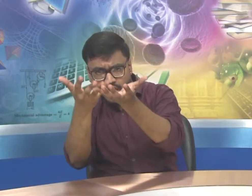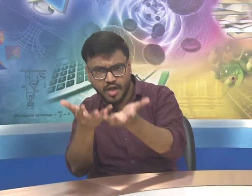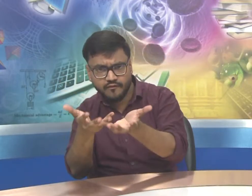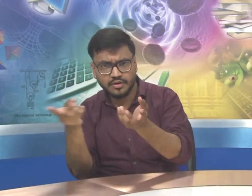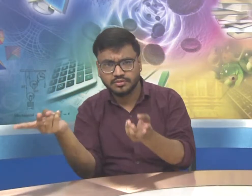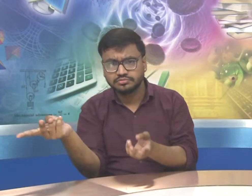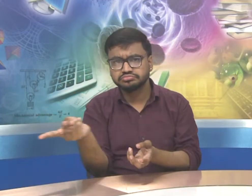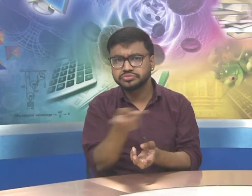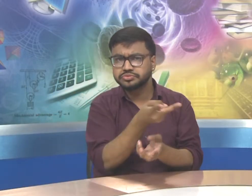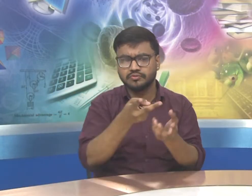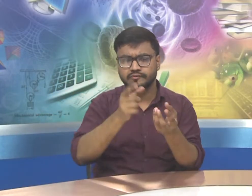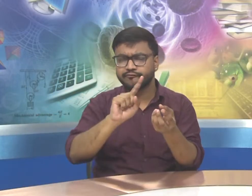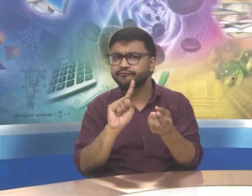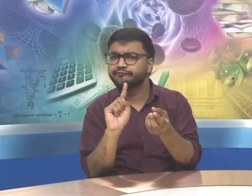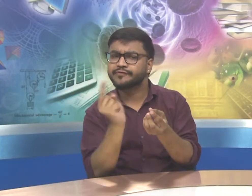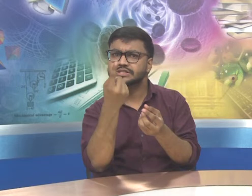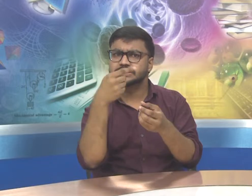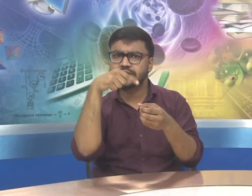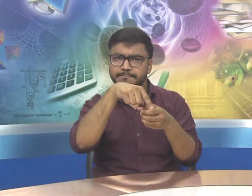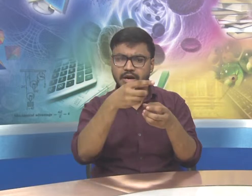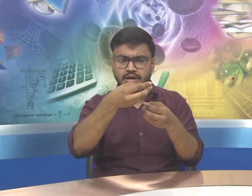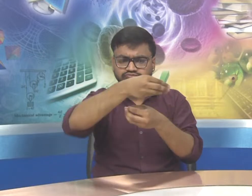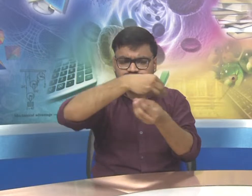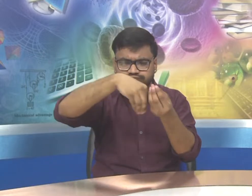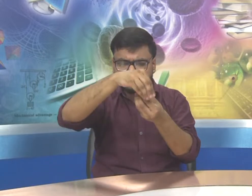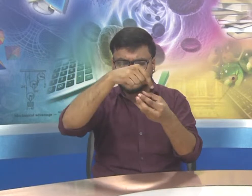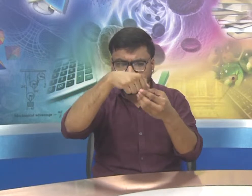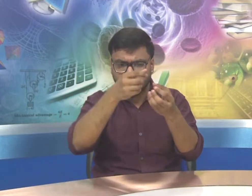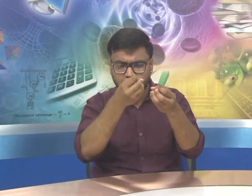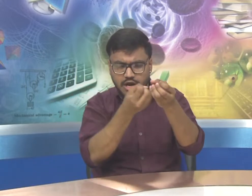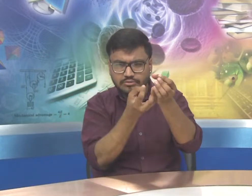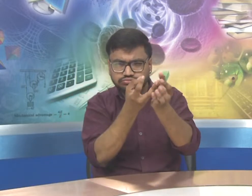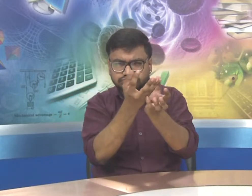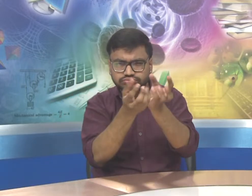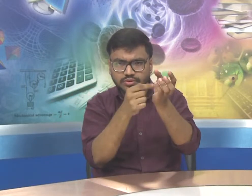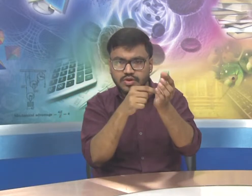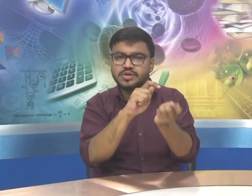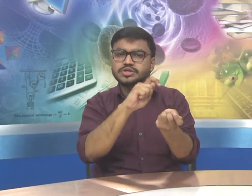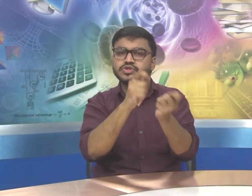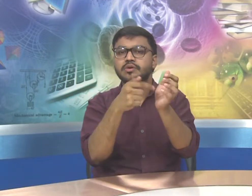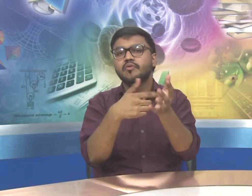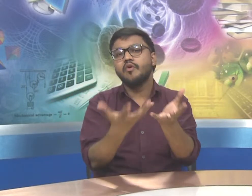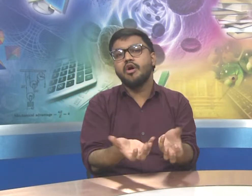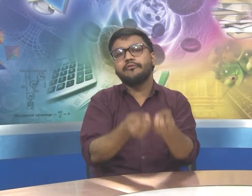mass of mercury oxide taken at first.